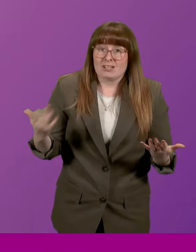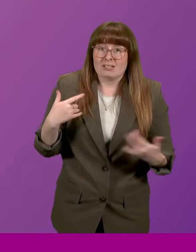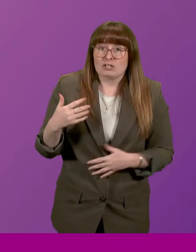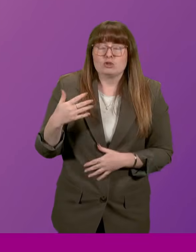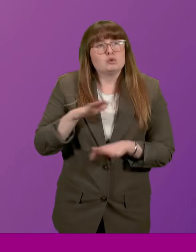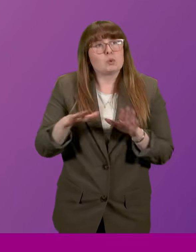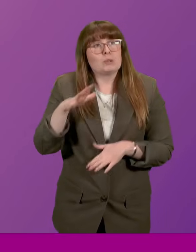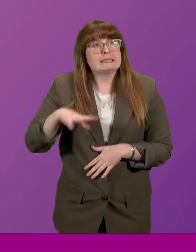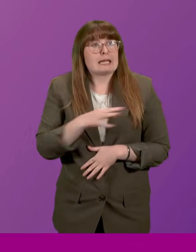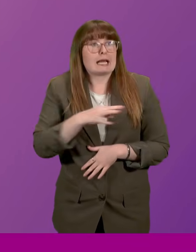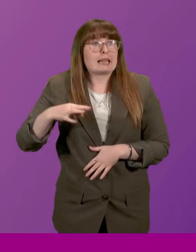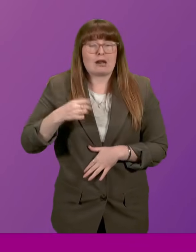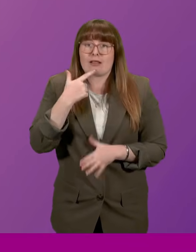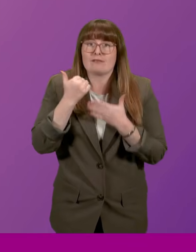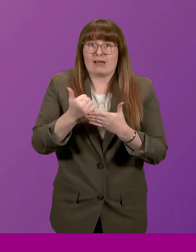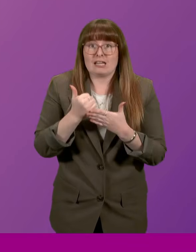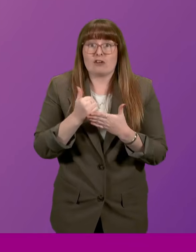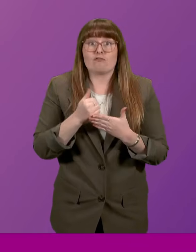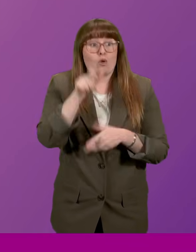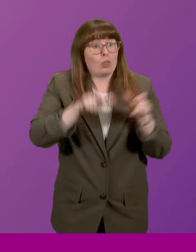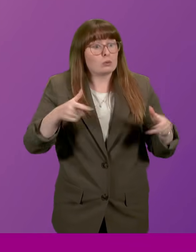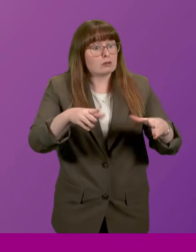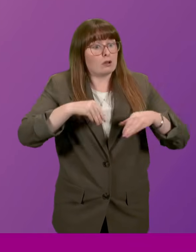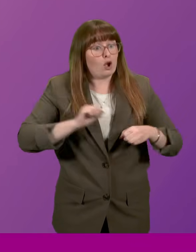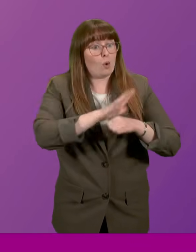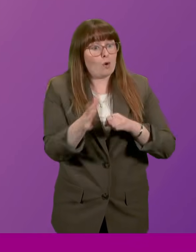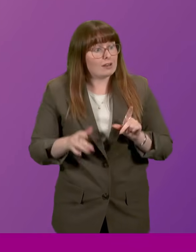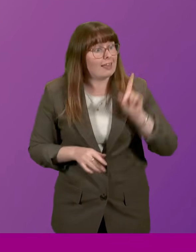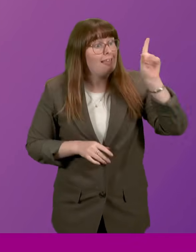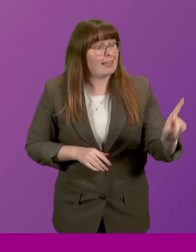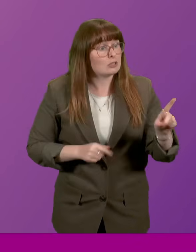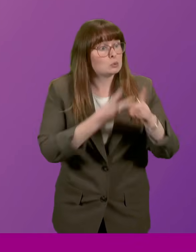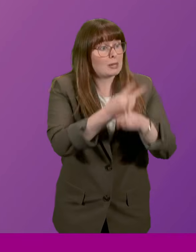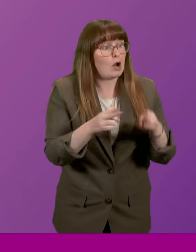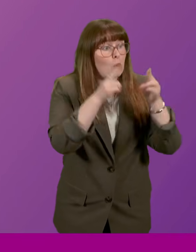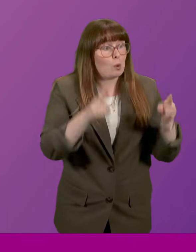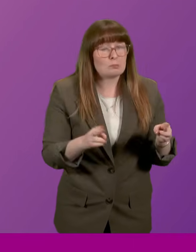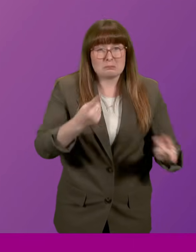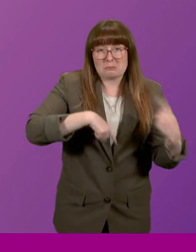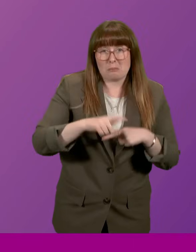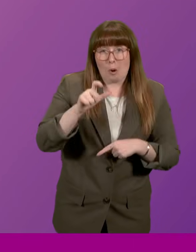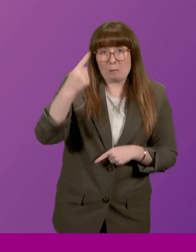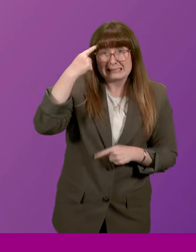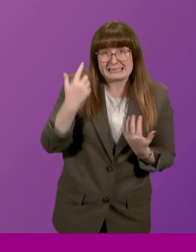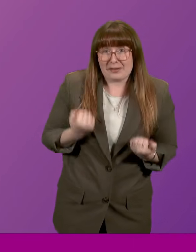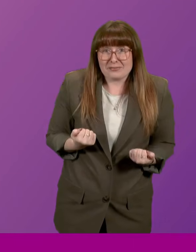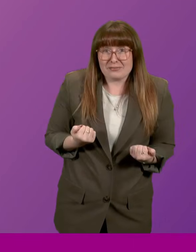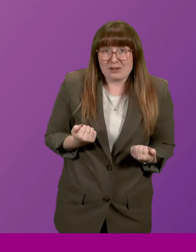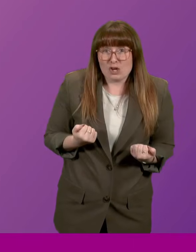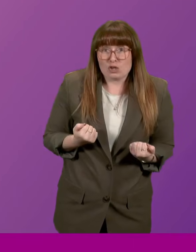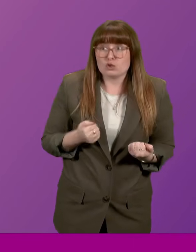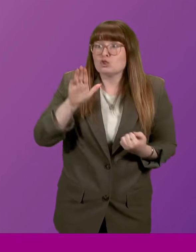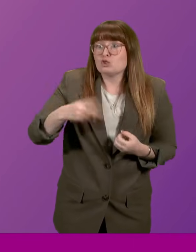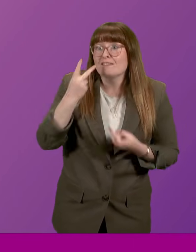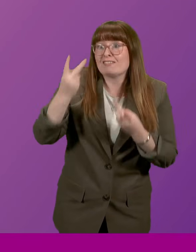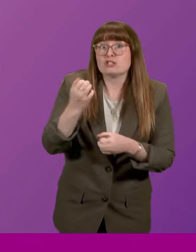to know you don't send COVID-positive patients into care homes. Actually, right across the country, people have the common sense not to go visit